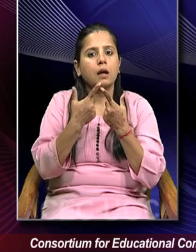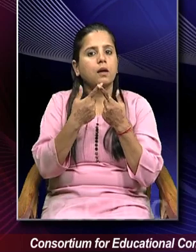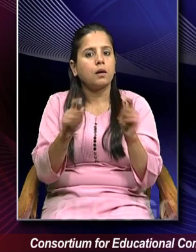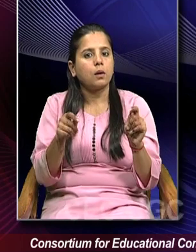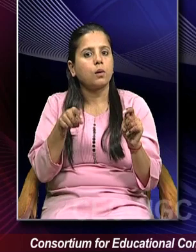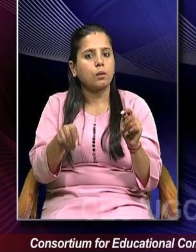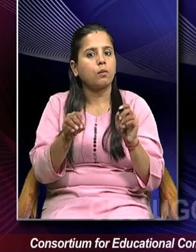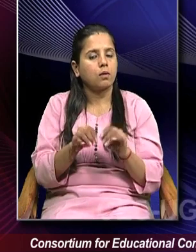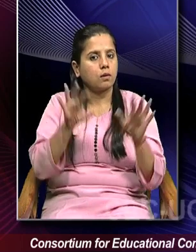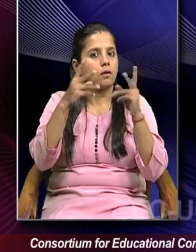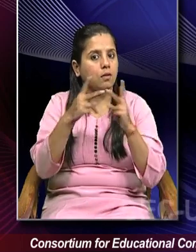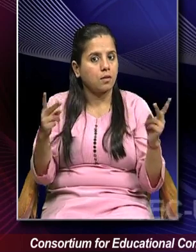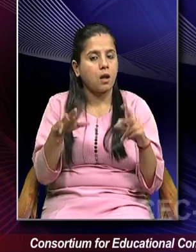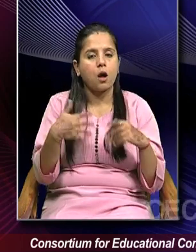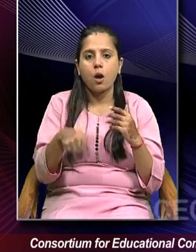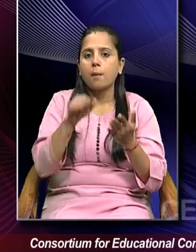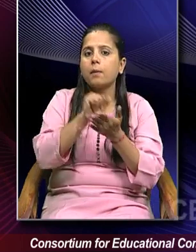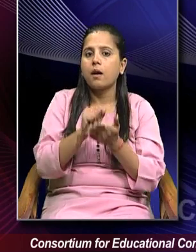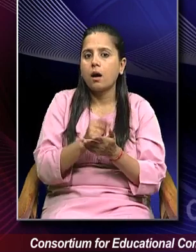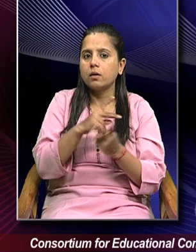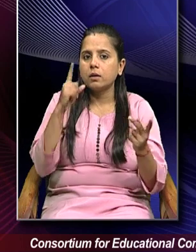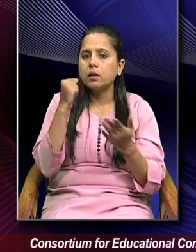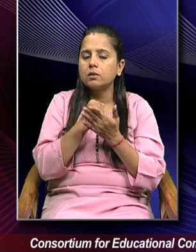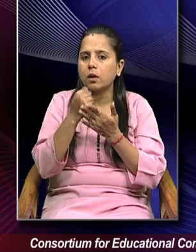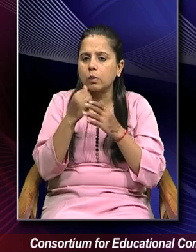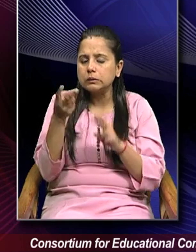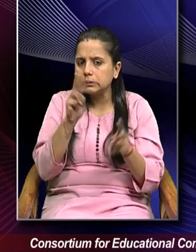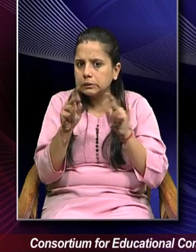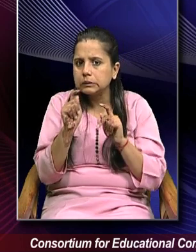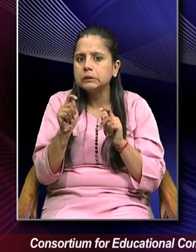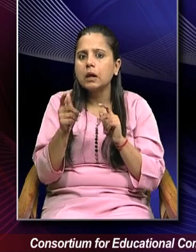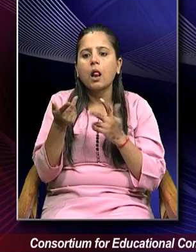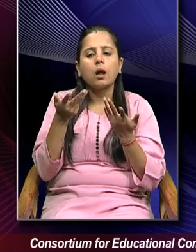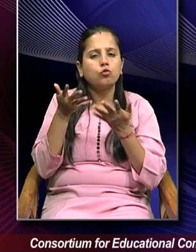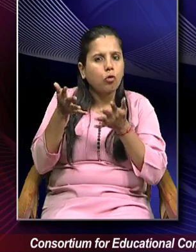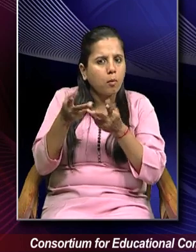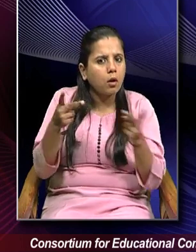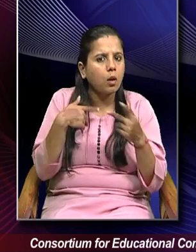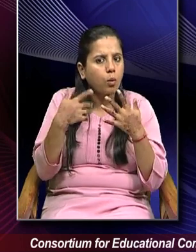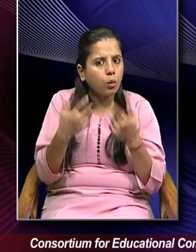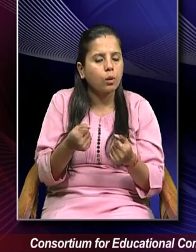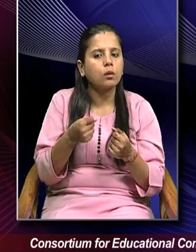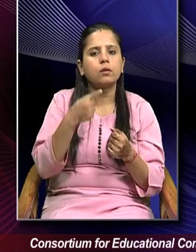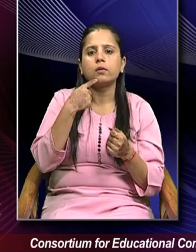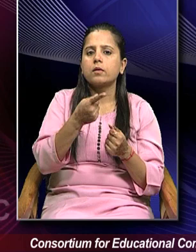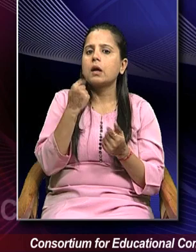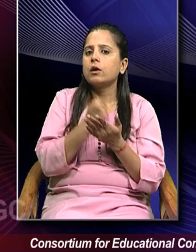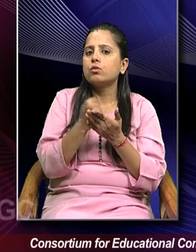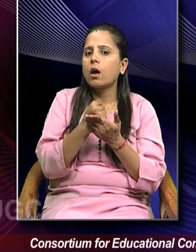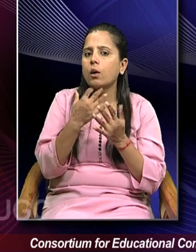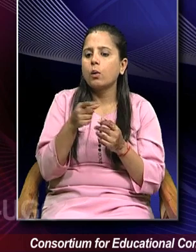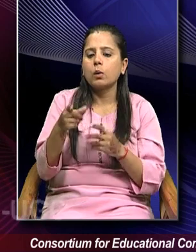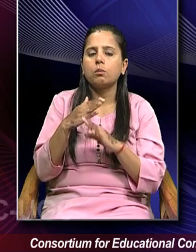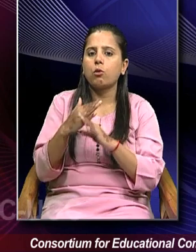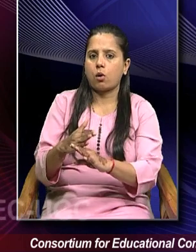press that how press was also trying to foment trouble, in the sense that it was trying to